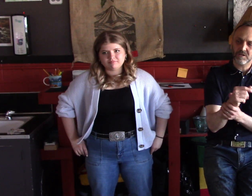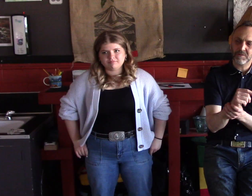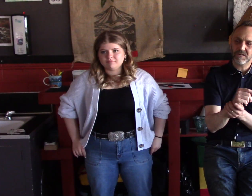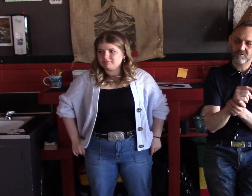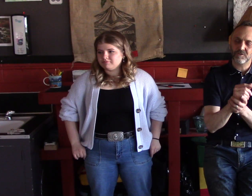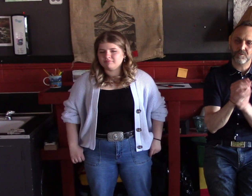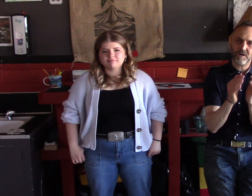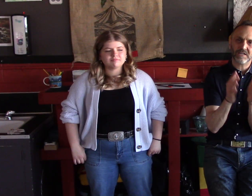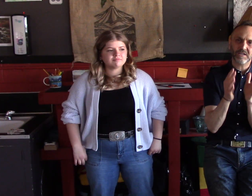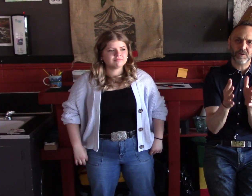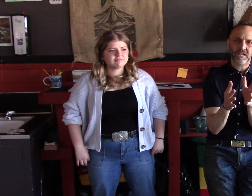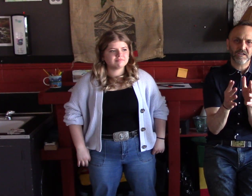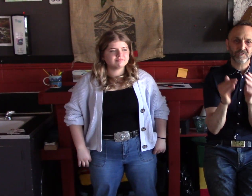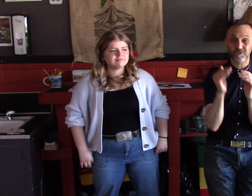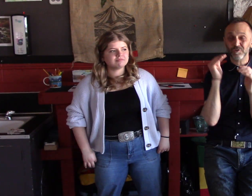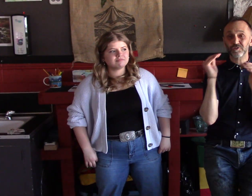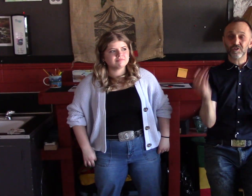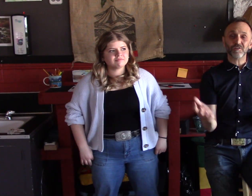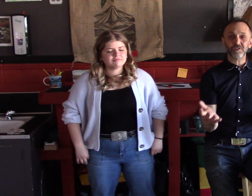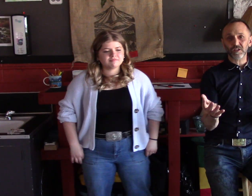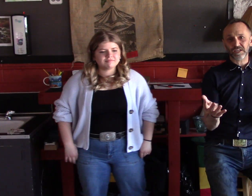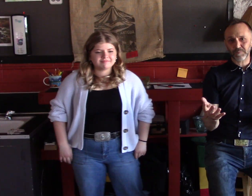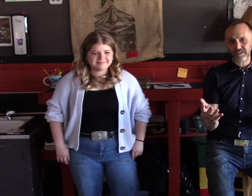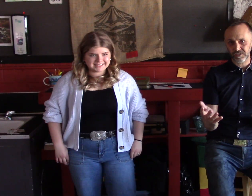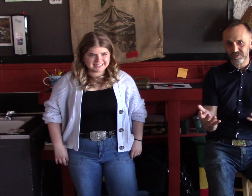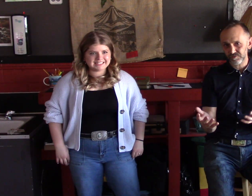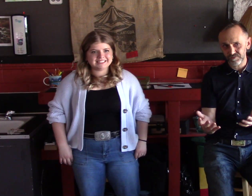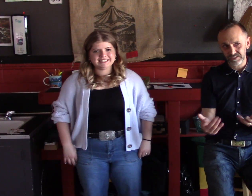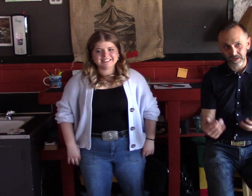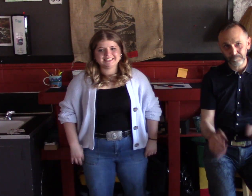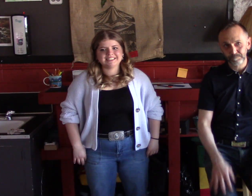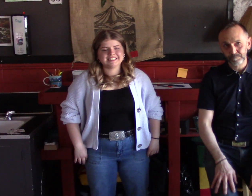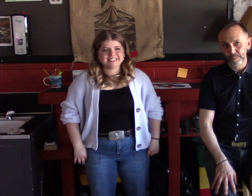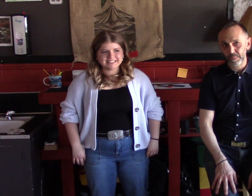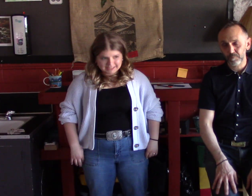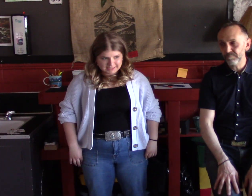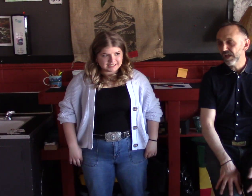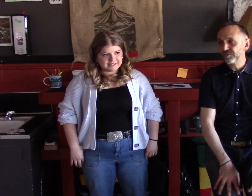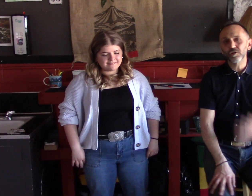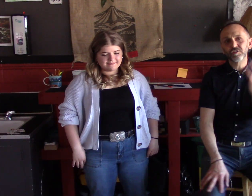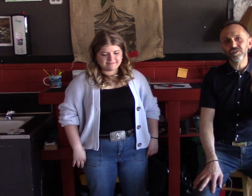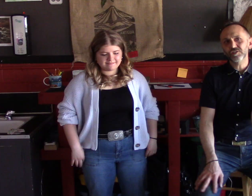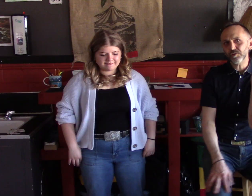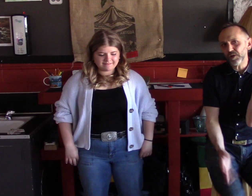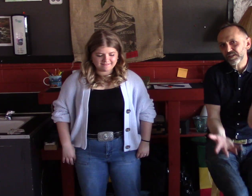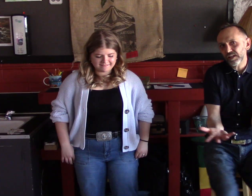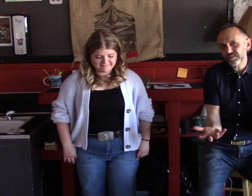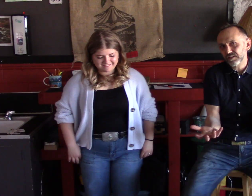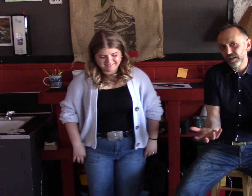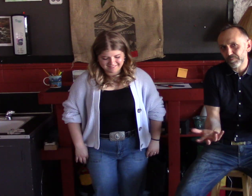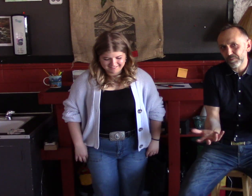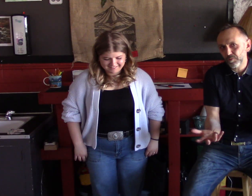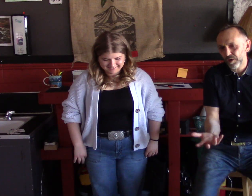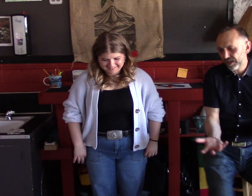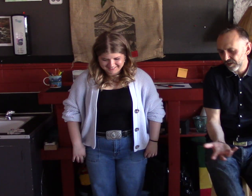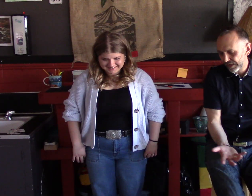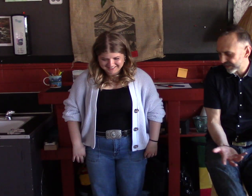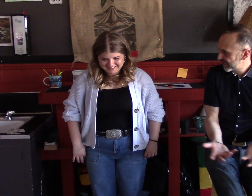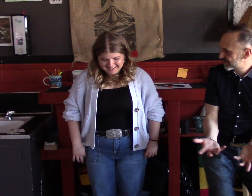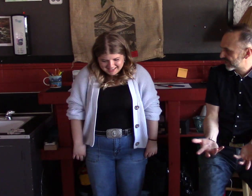be directly related to those universal expectations for phys ed. Right. So Gigi, do you just want to tell us a little bit about why you like ASL